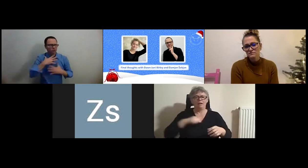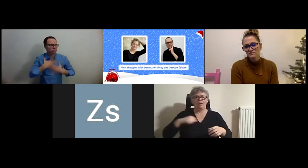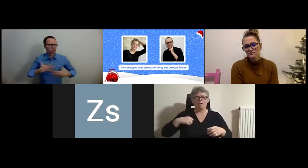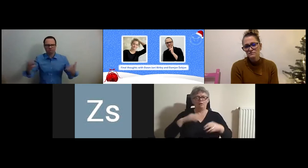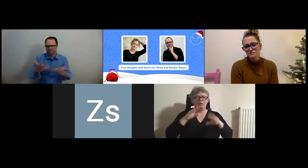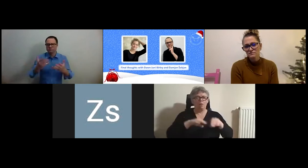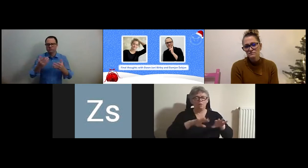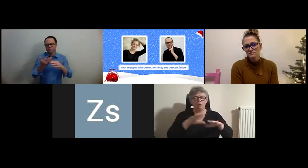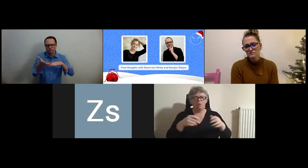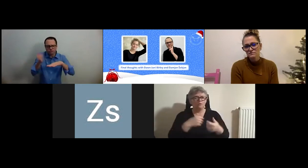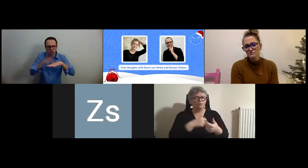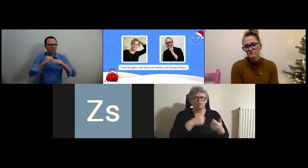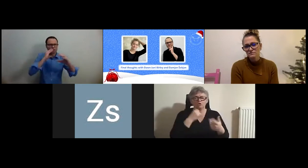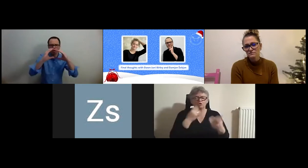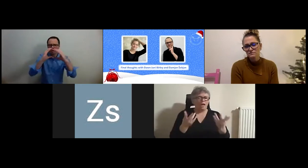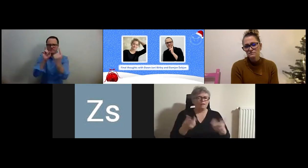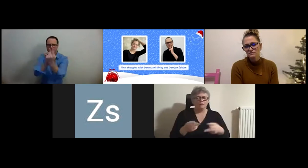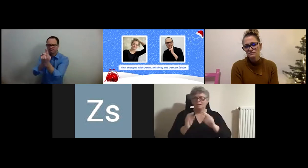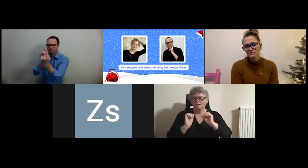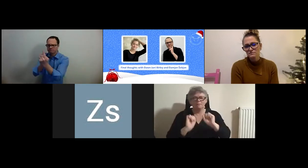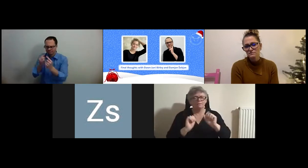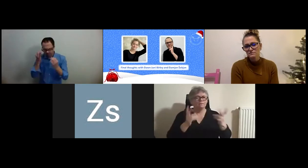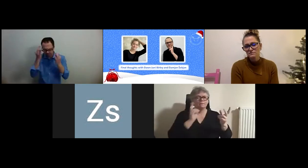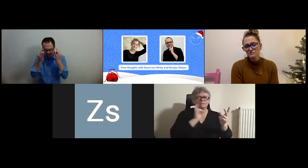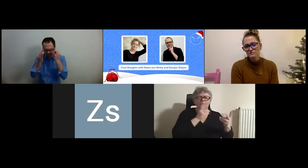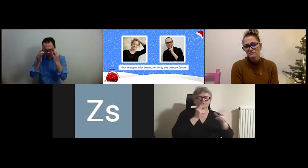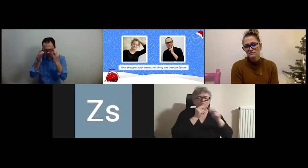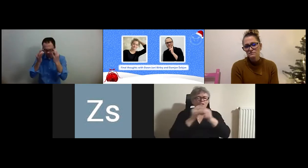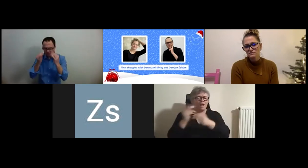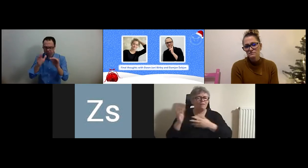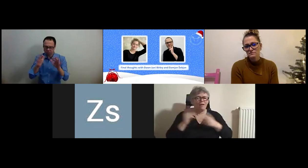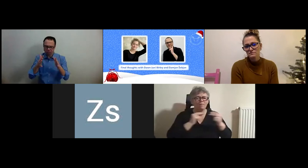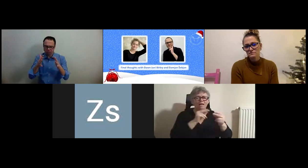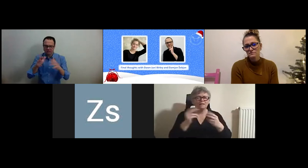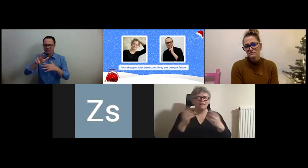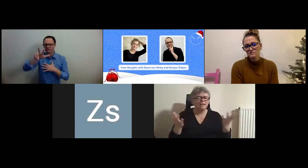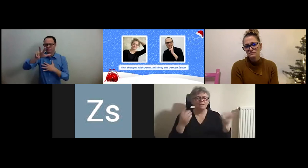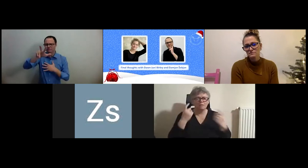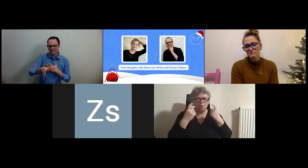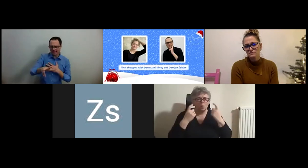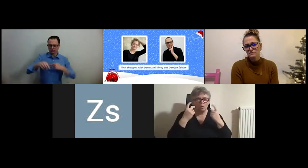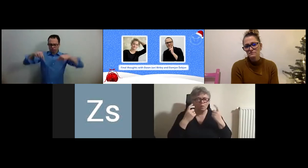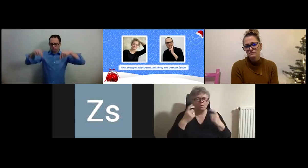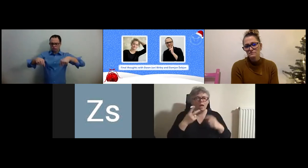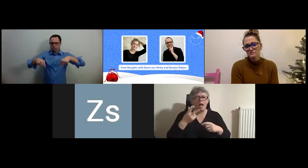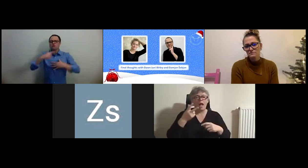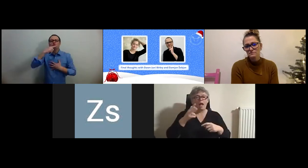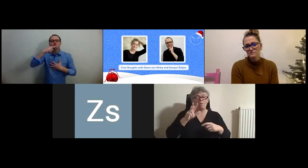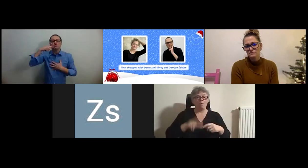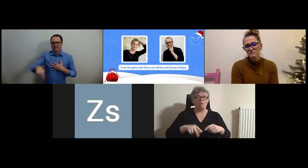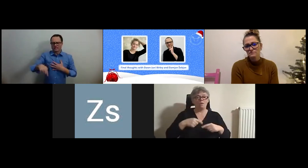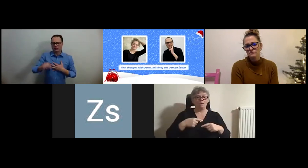home, and so many deaf people were isolated with great needs